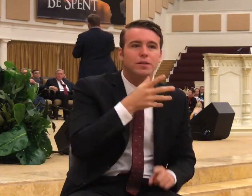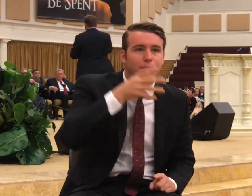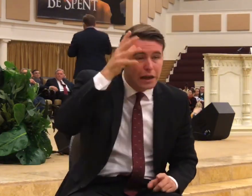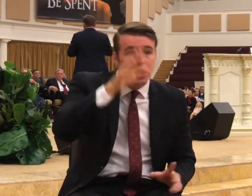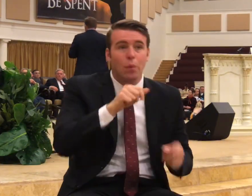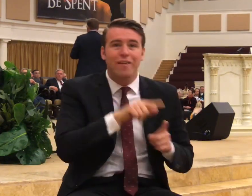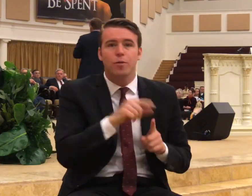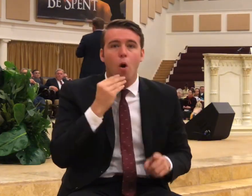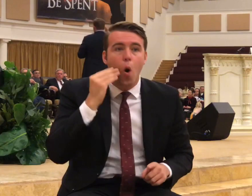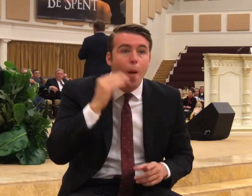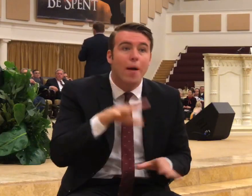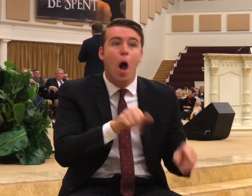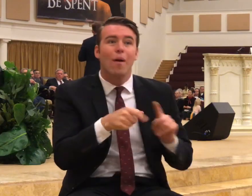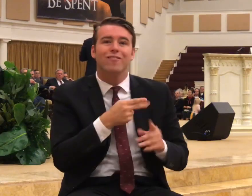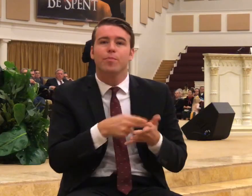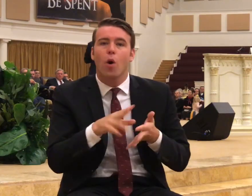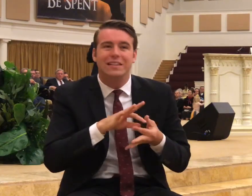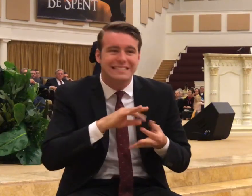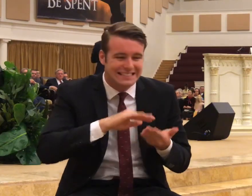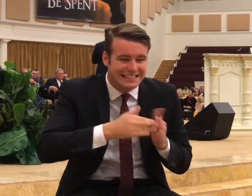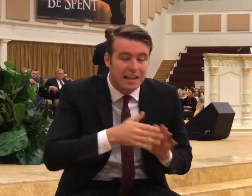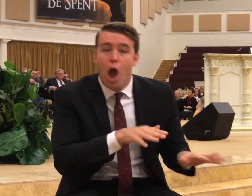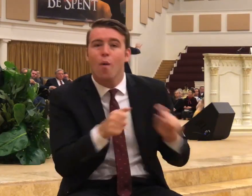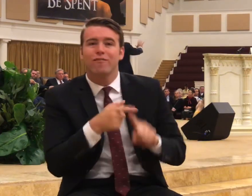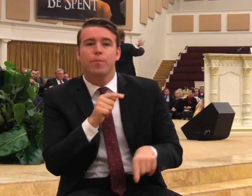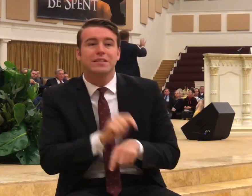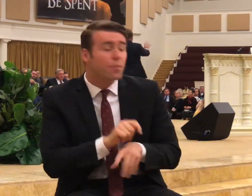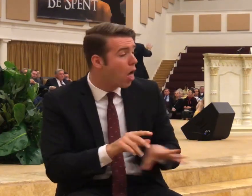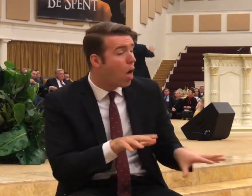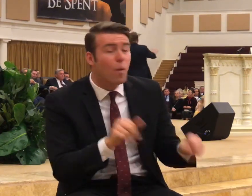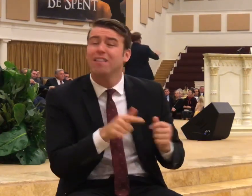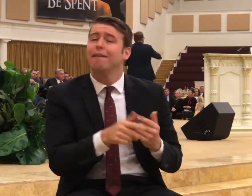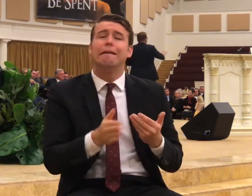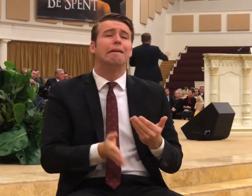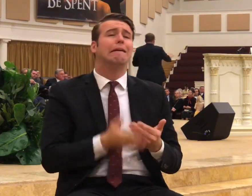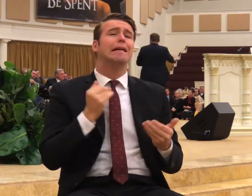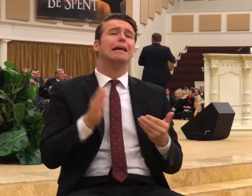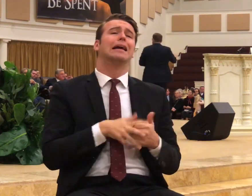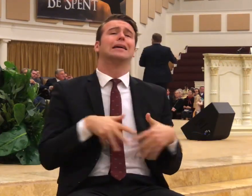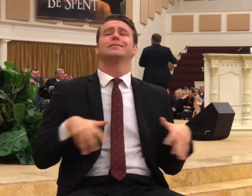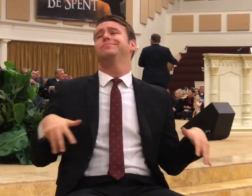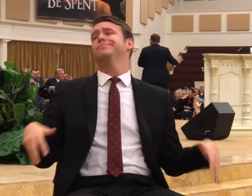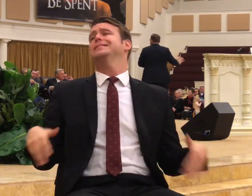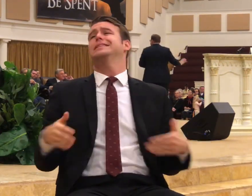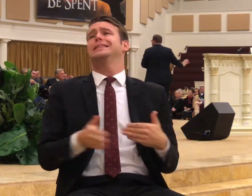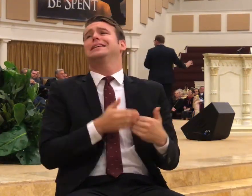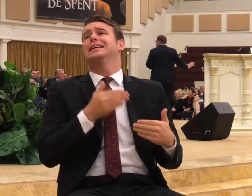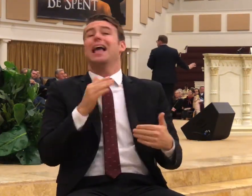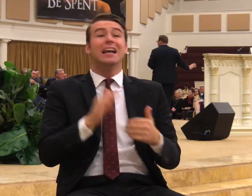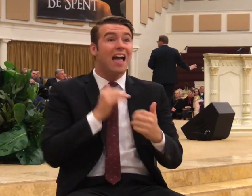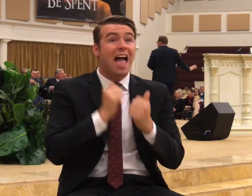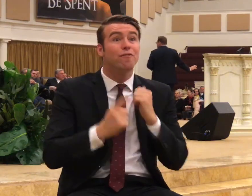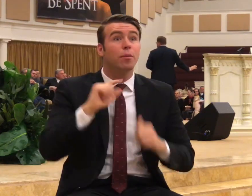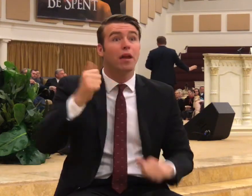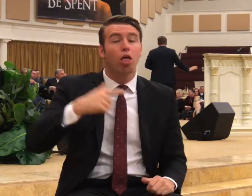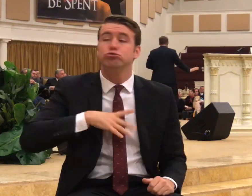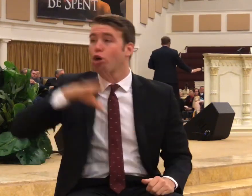parents, away from that holy city, away from the temple, away from everything. He could have gone fat. It appears that everybody else had given